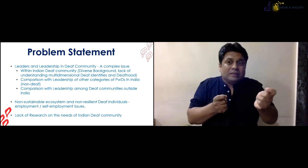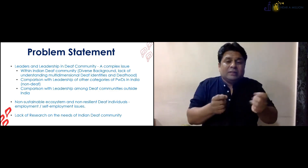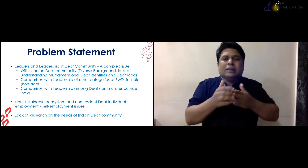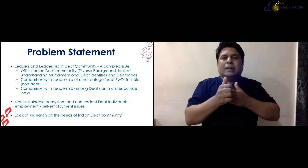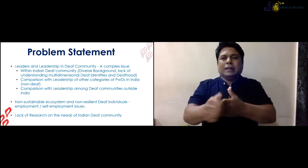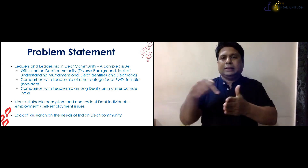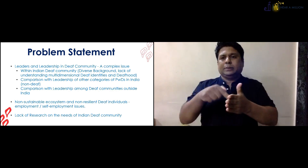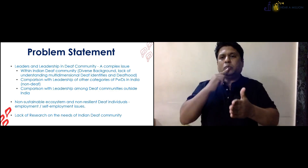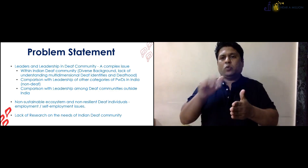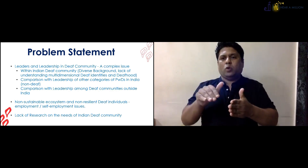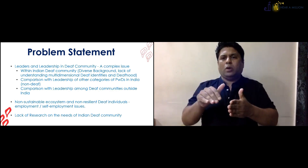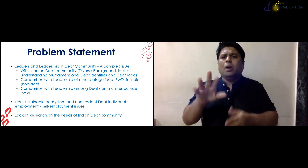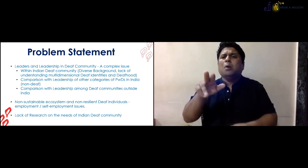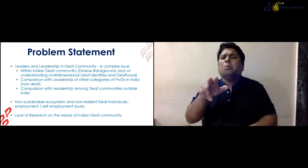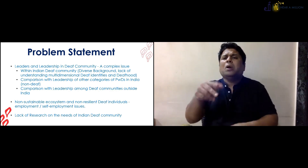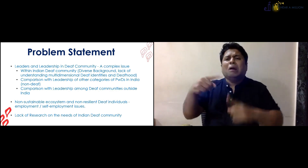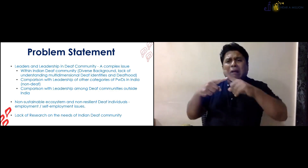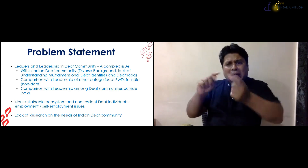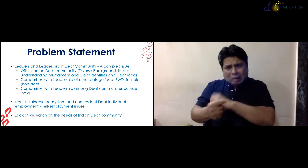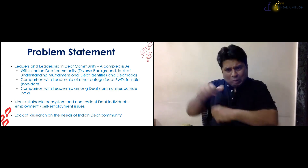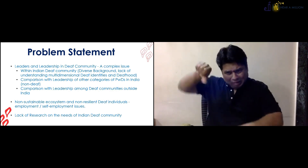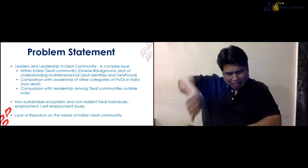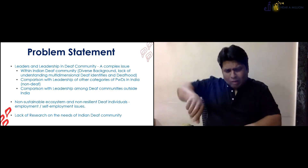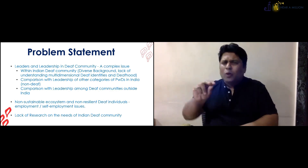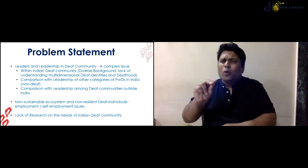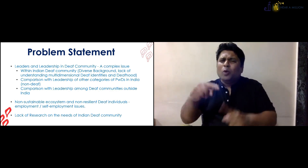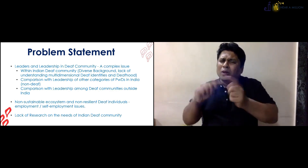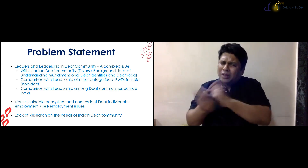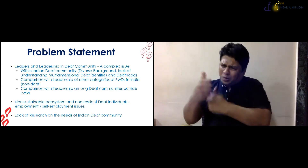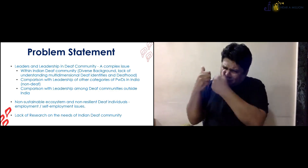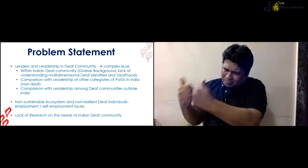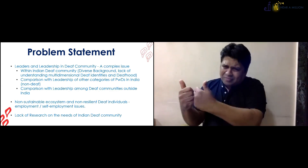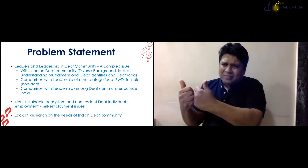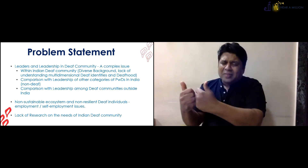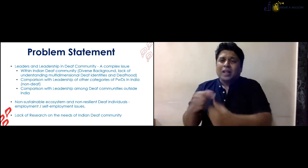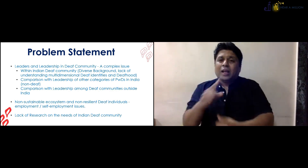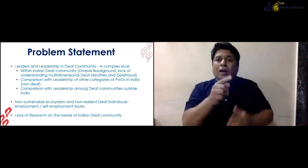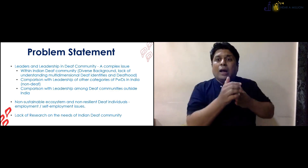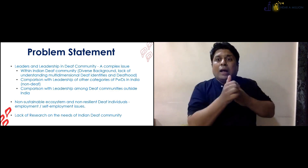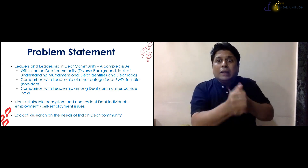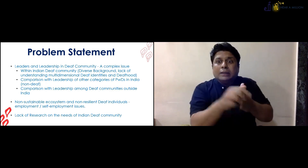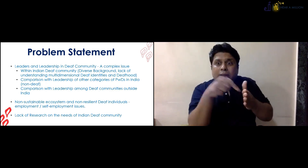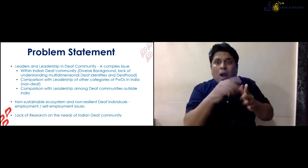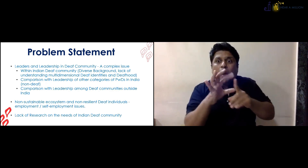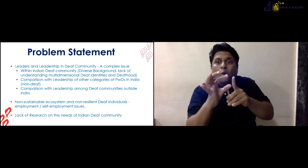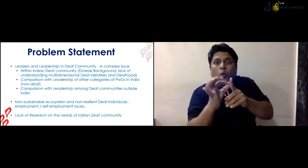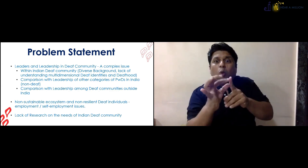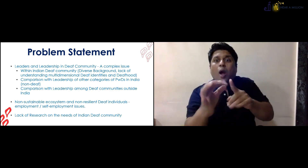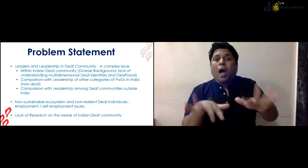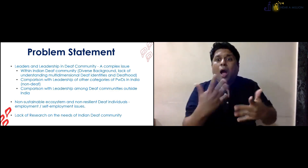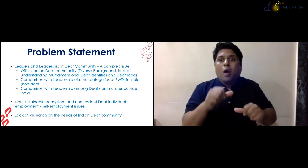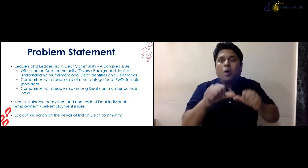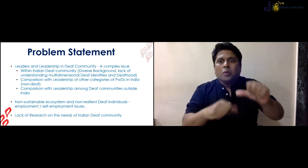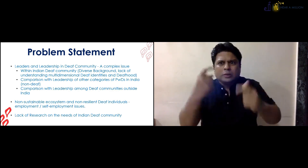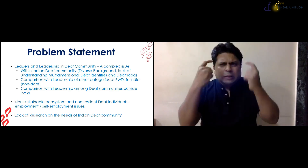manage things? But then there is a way of managing things. So it's important. It doesn't mean that they are not skilled at what they do. It